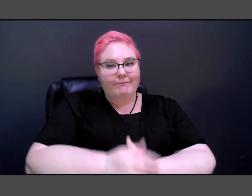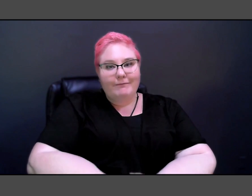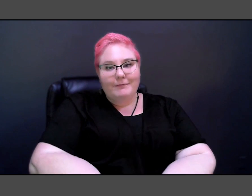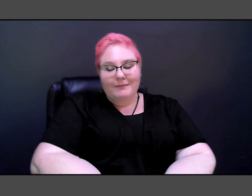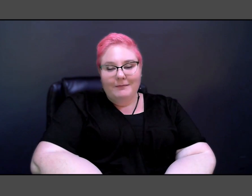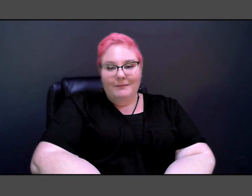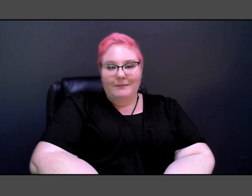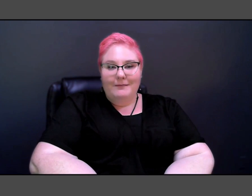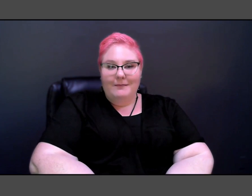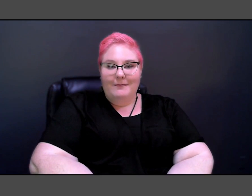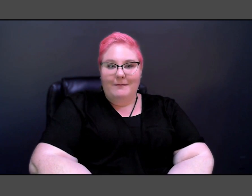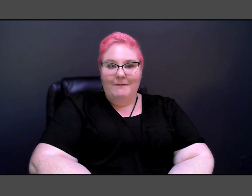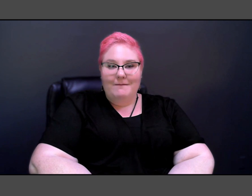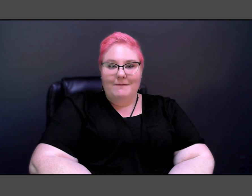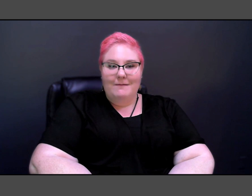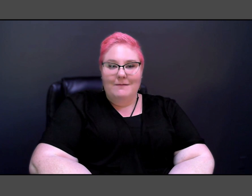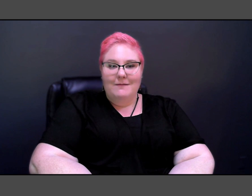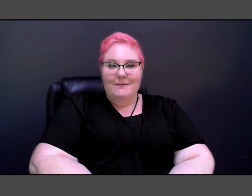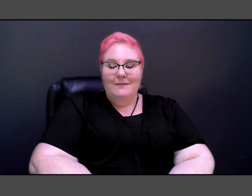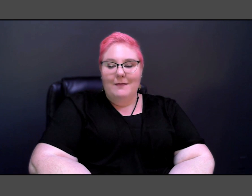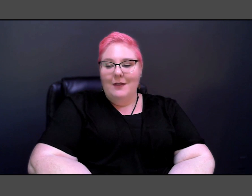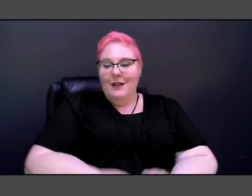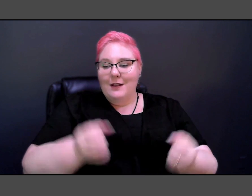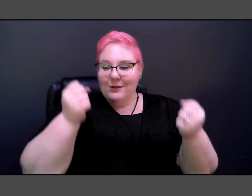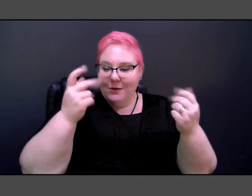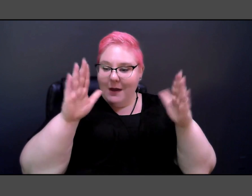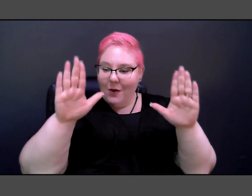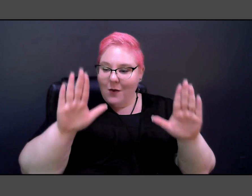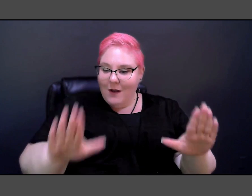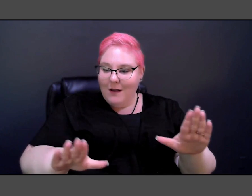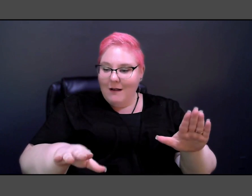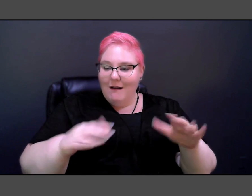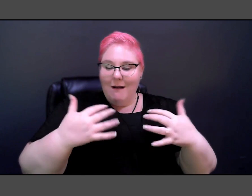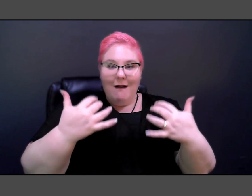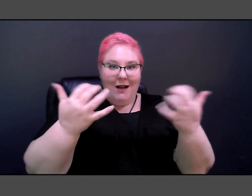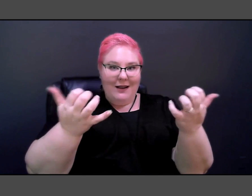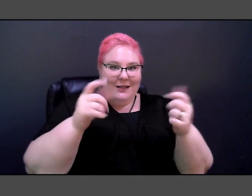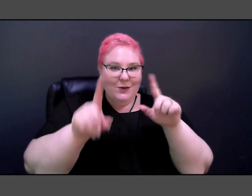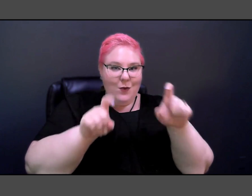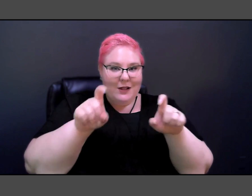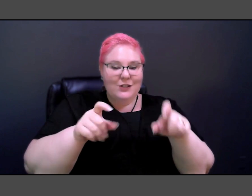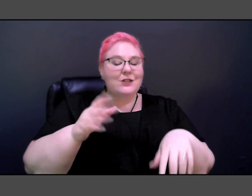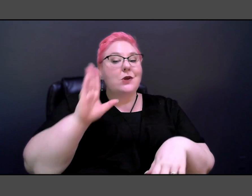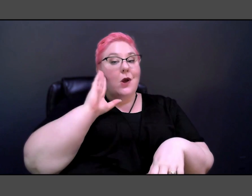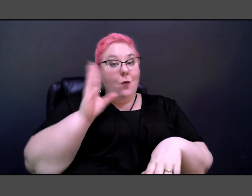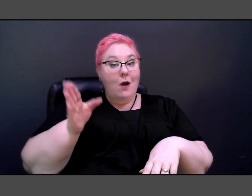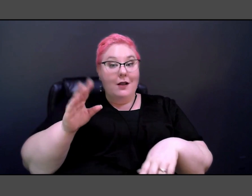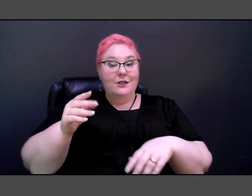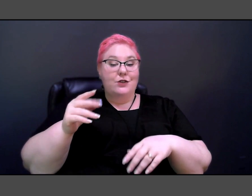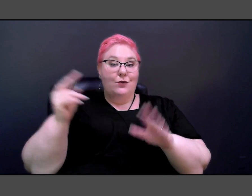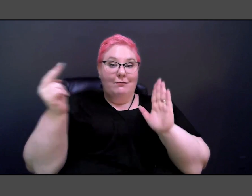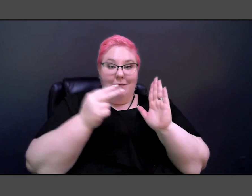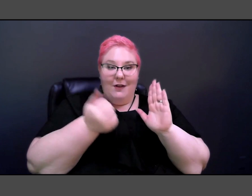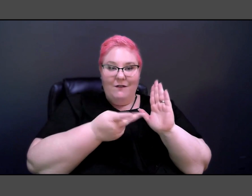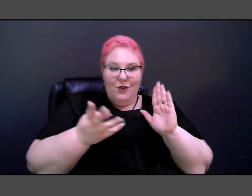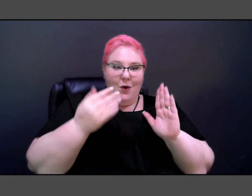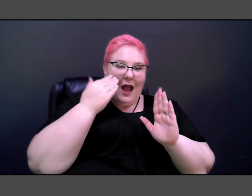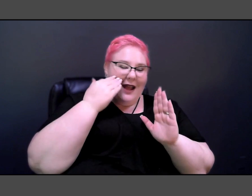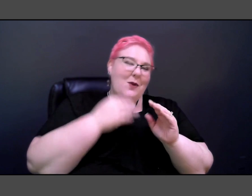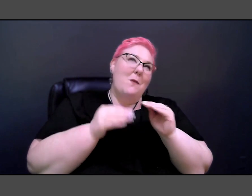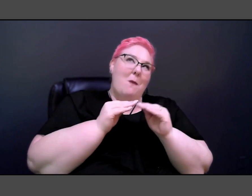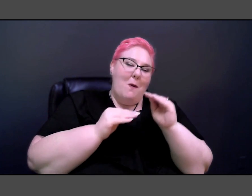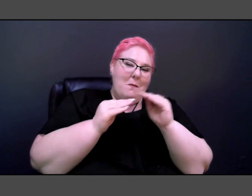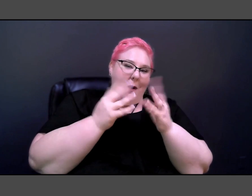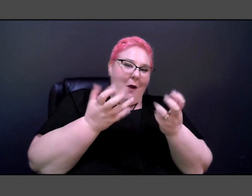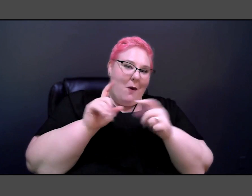There are so many wonderful audience questions. And so I want to turn to a few of those, even though there are more things I want to ask you